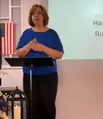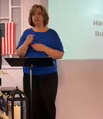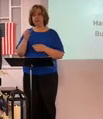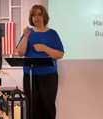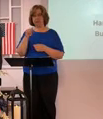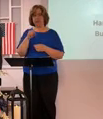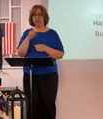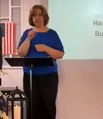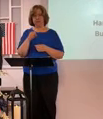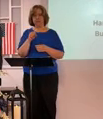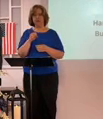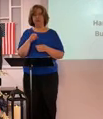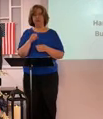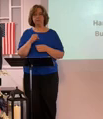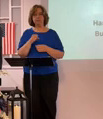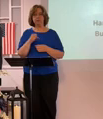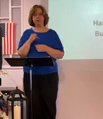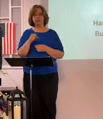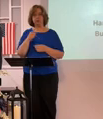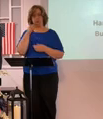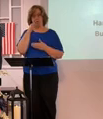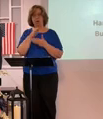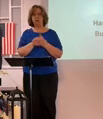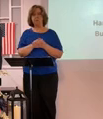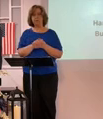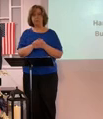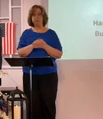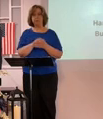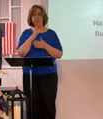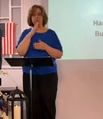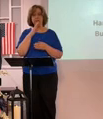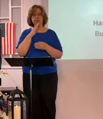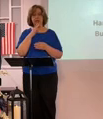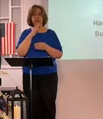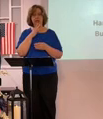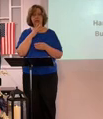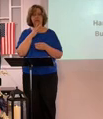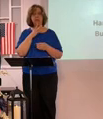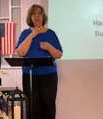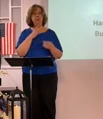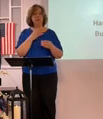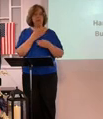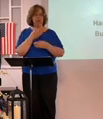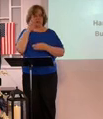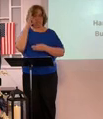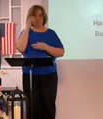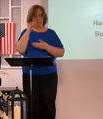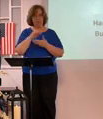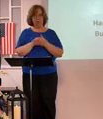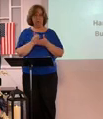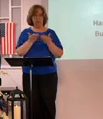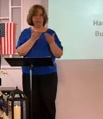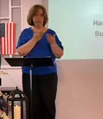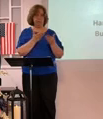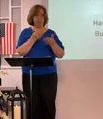Joshua. Yeah, I did spend, you know, Joshua lived for 24 hours.